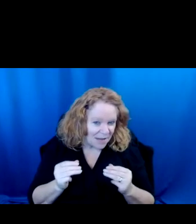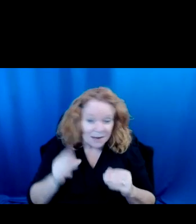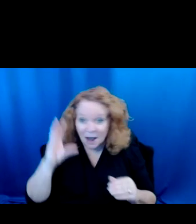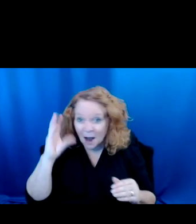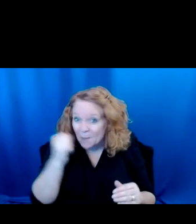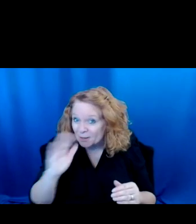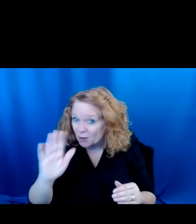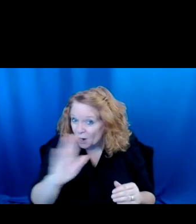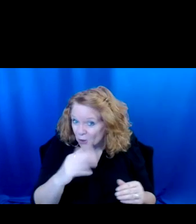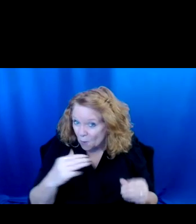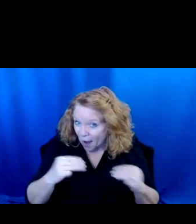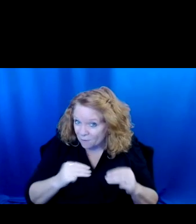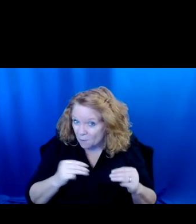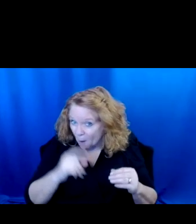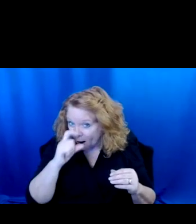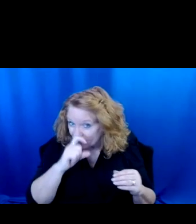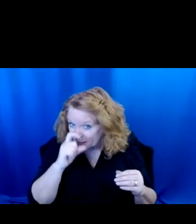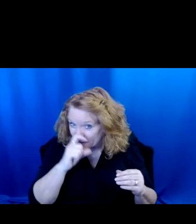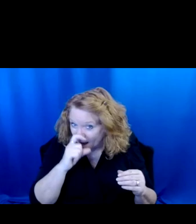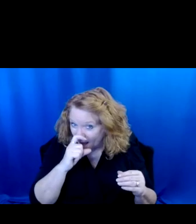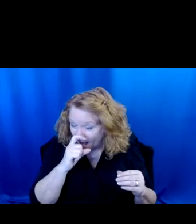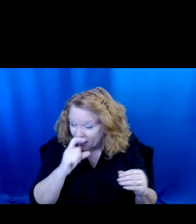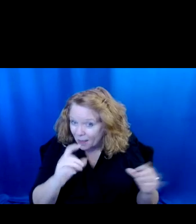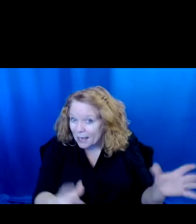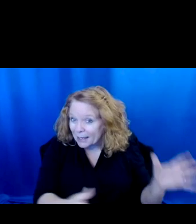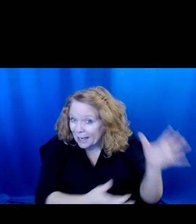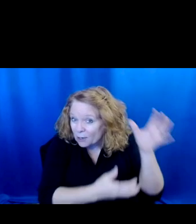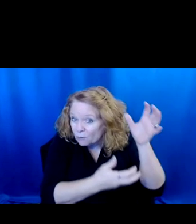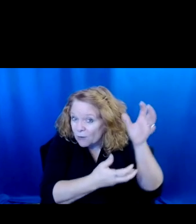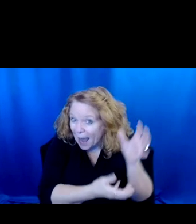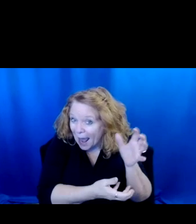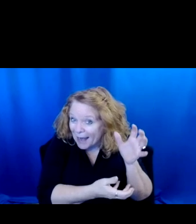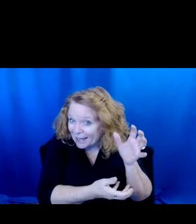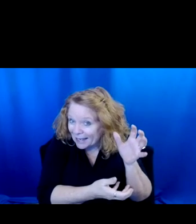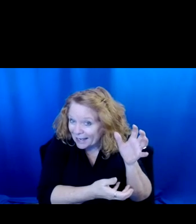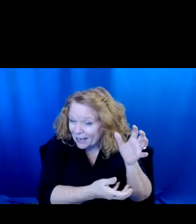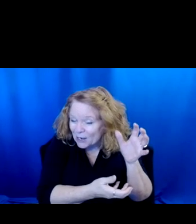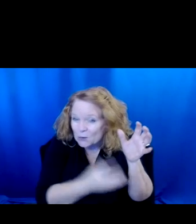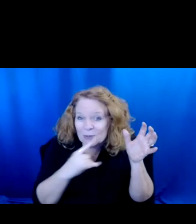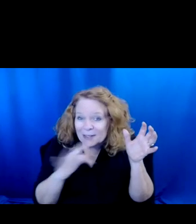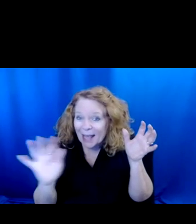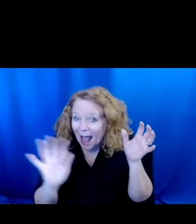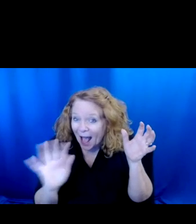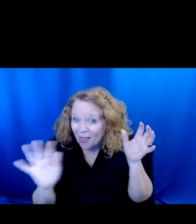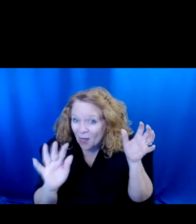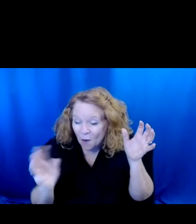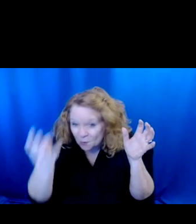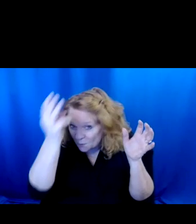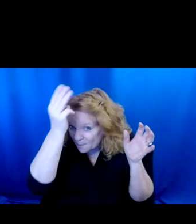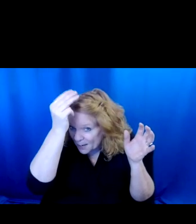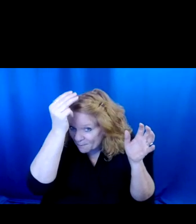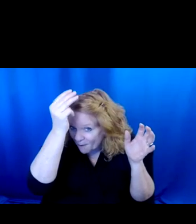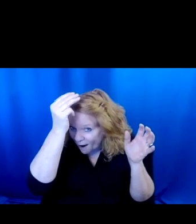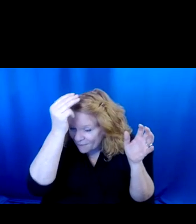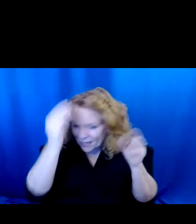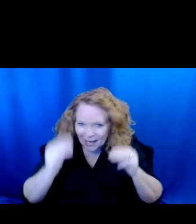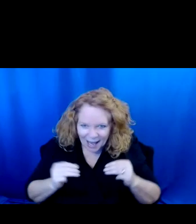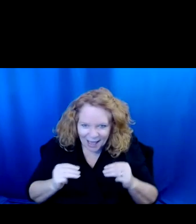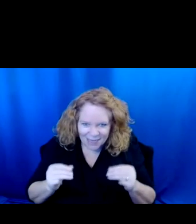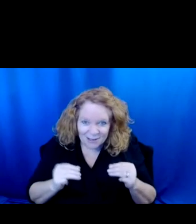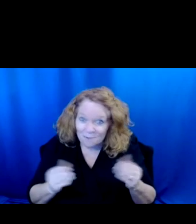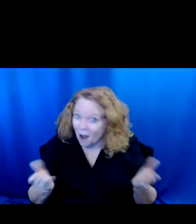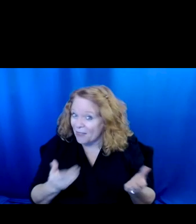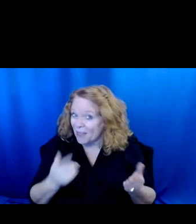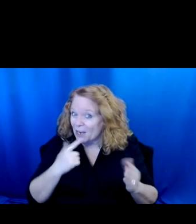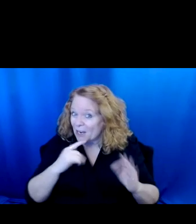your Marvin? Go find your Marvin and get him ready to say hello, because Big Marvin and Little Marvin are here to say